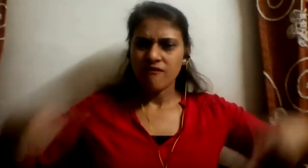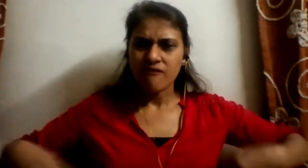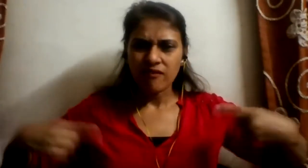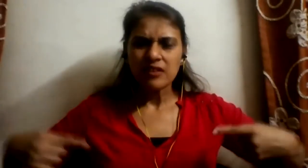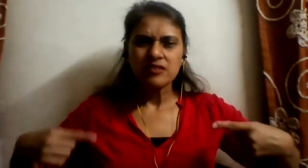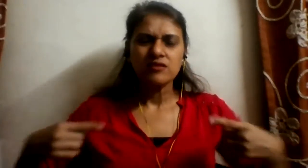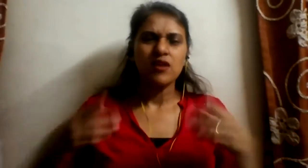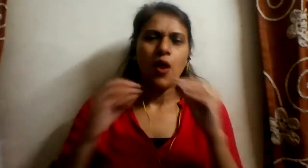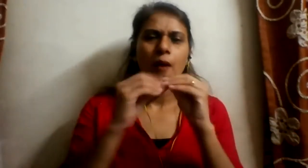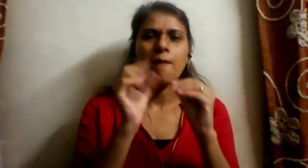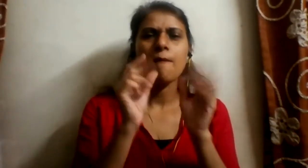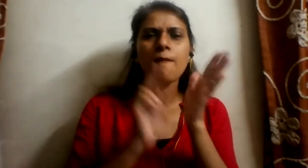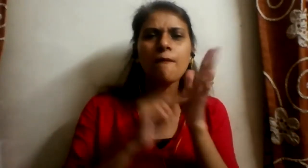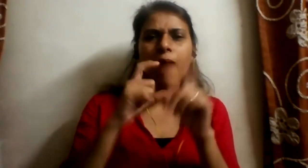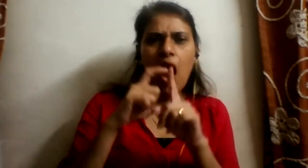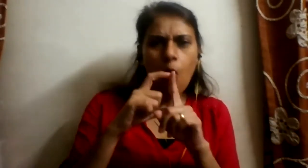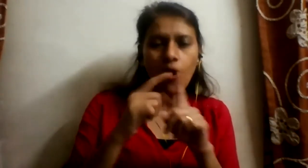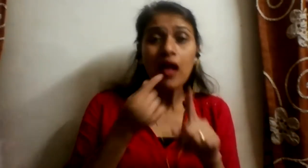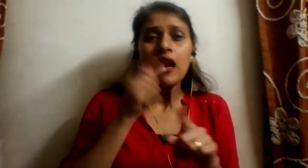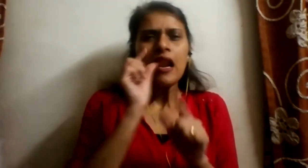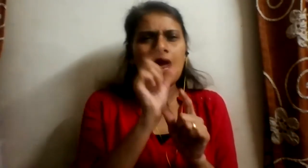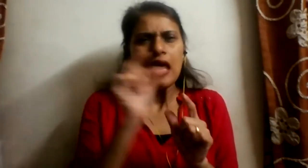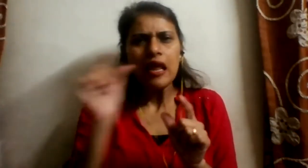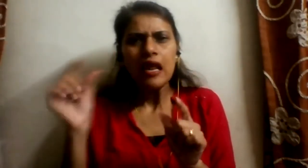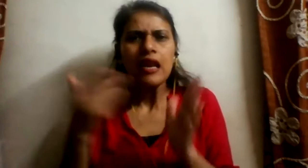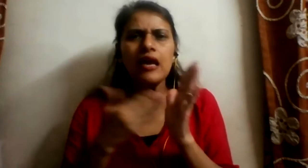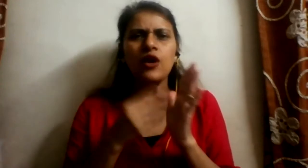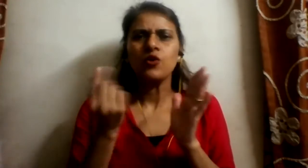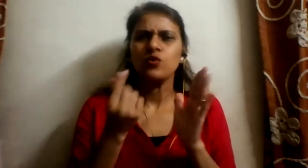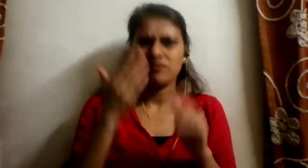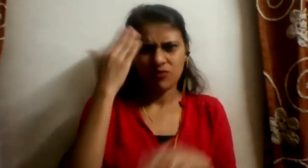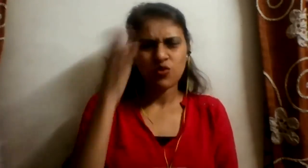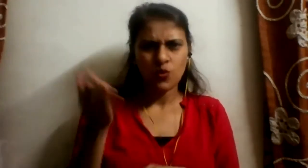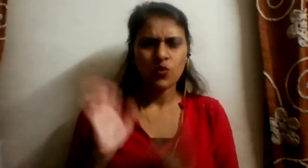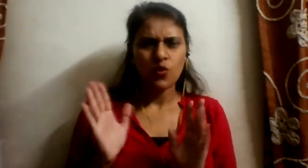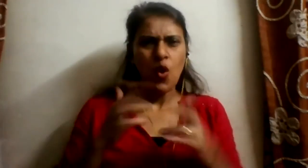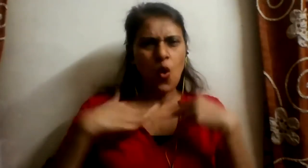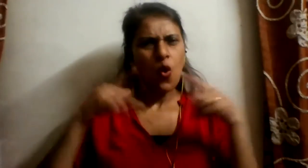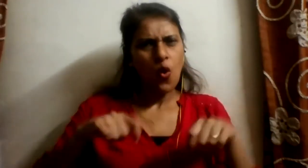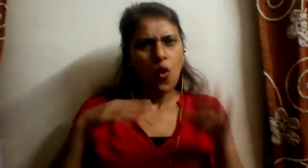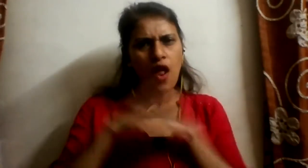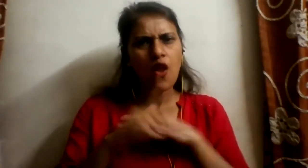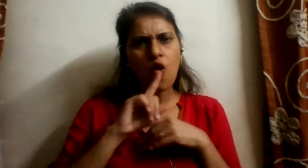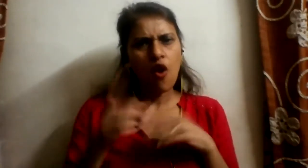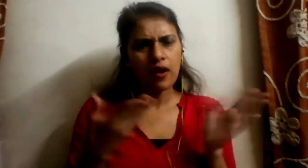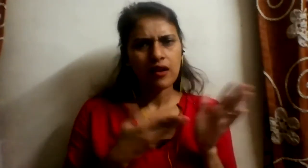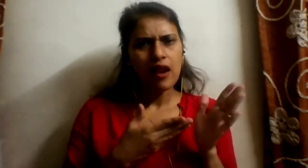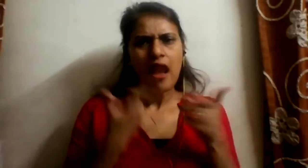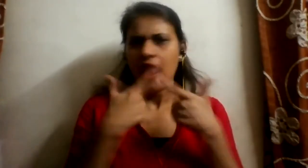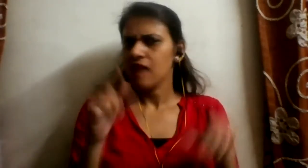record. I've seen these terminologies. I'm sure you also must have seen in the court orders. When the court writes the wheelchair